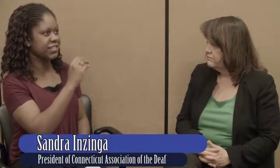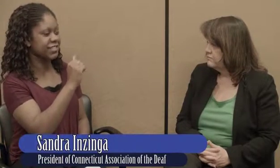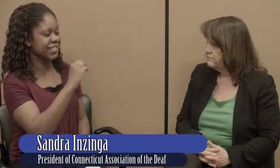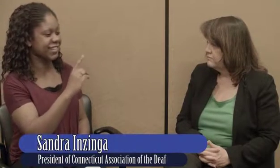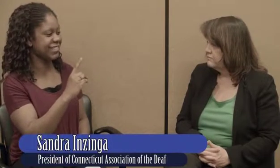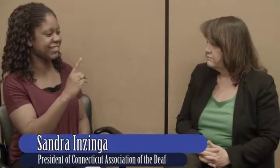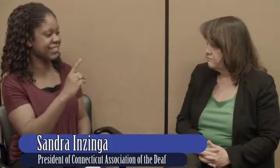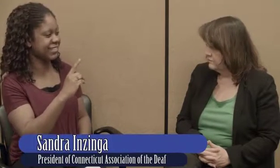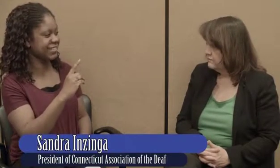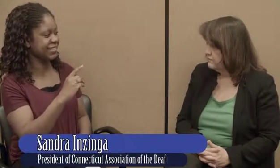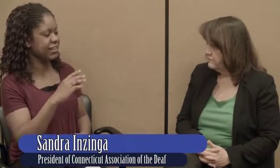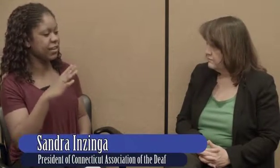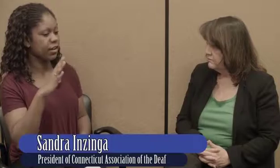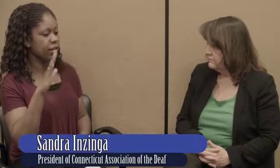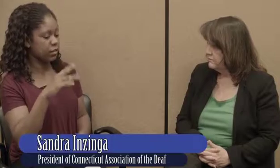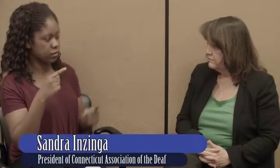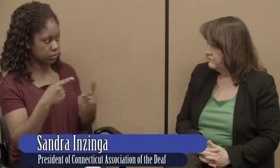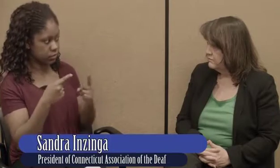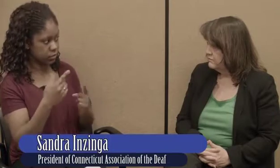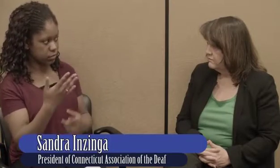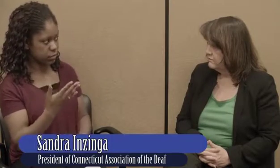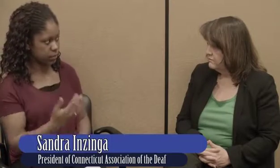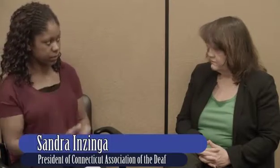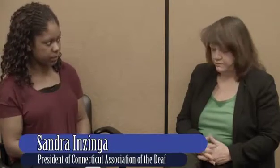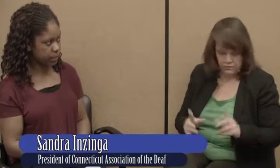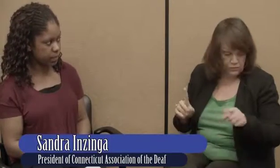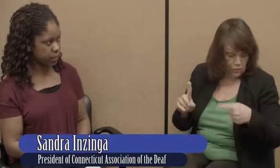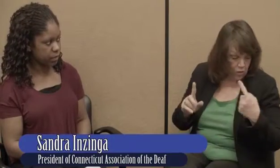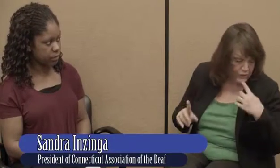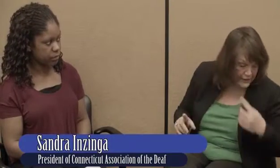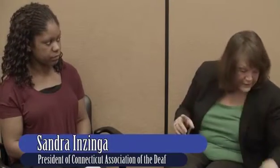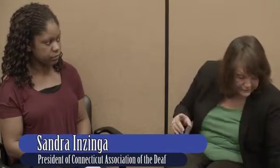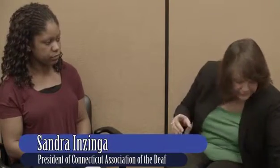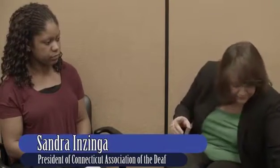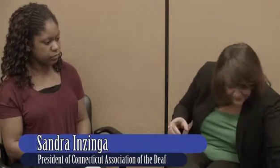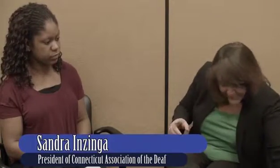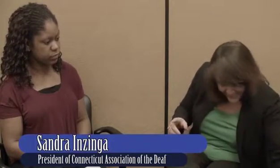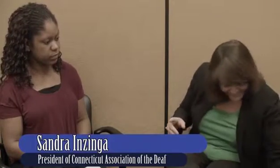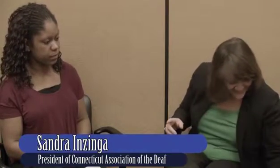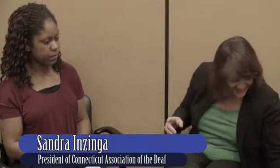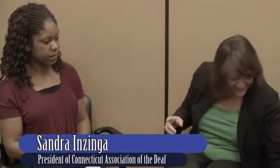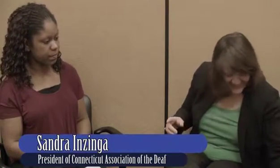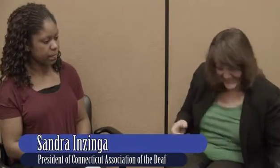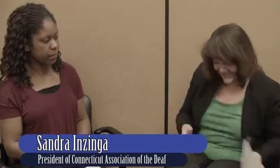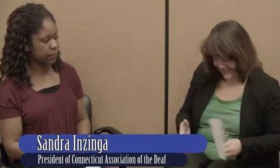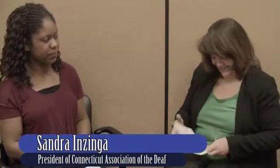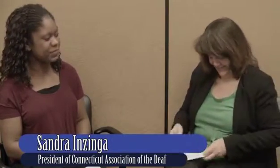Connecticut Association for the Deaf, CAD. What is your goal? Oh, okay, I have my goal.